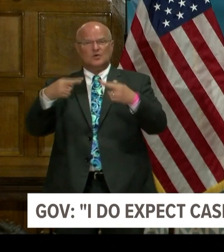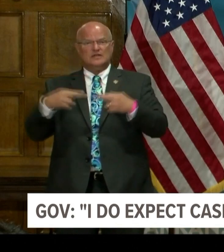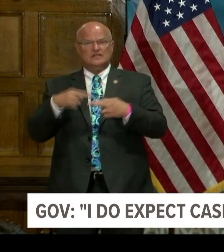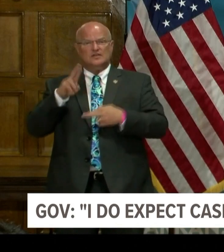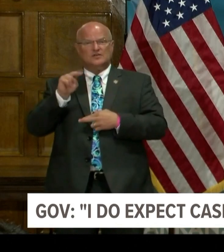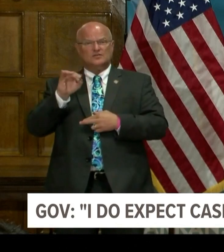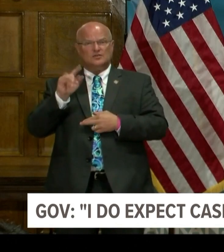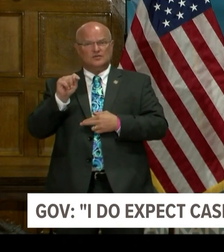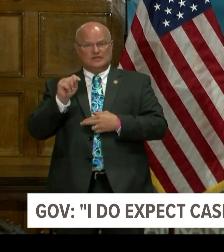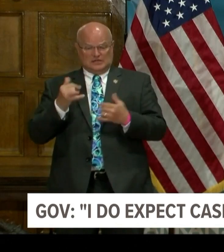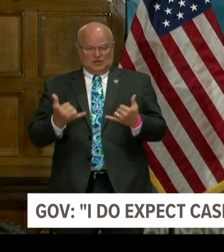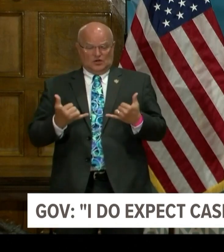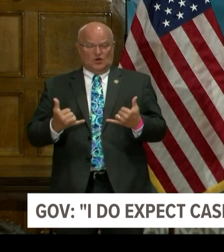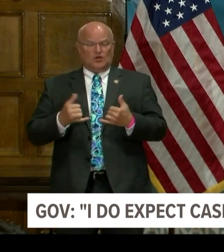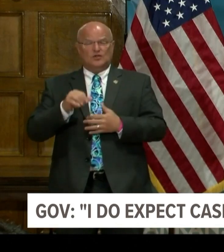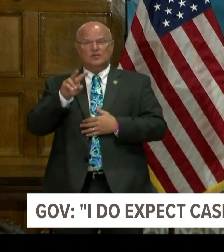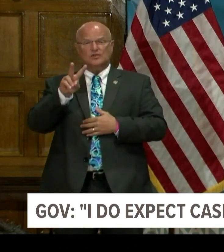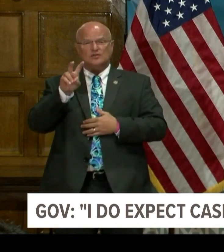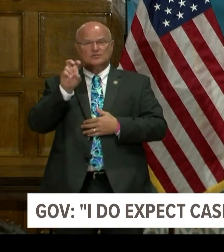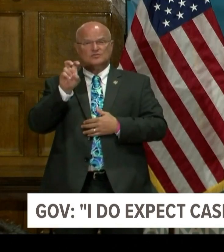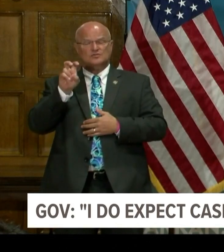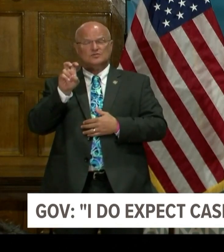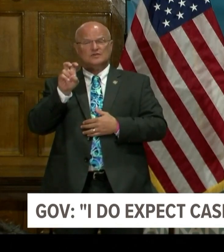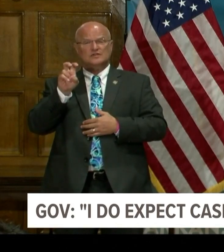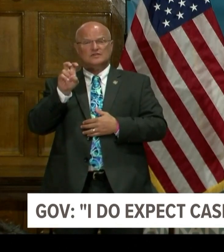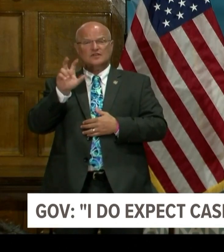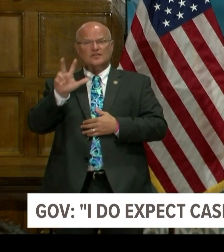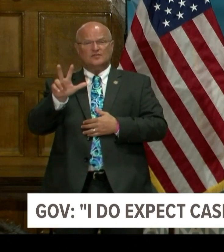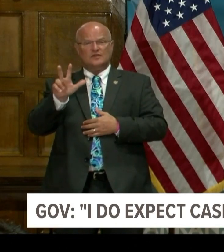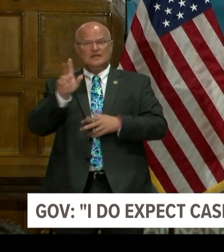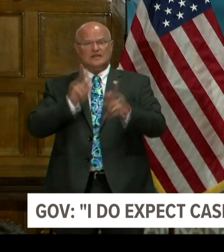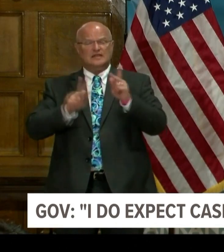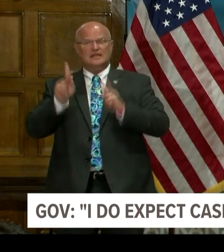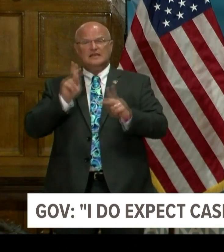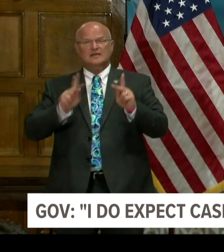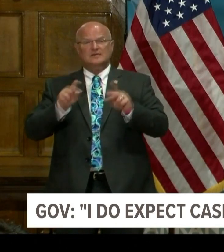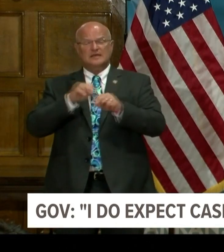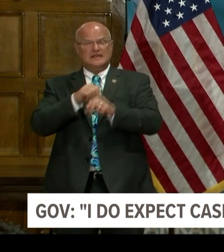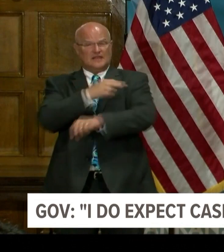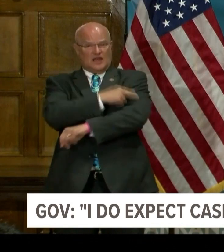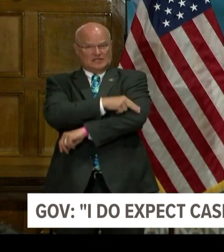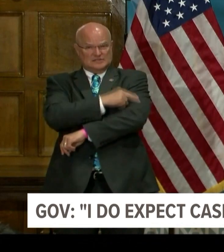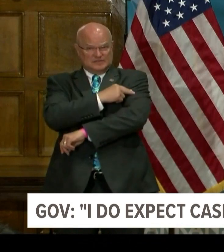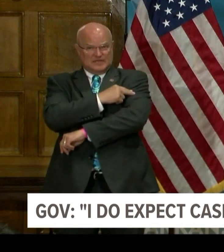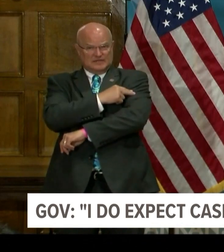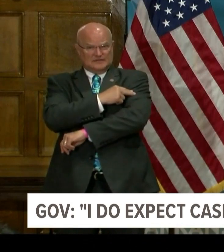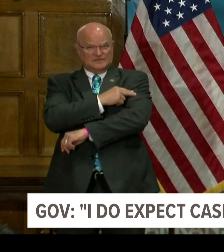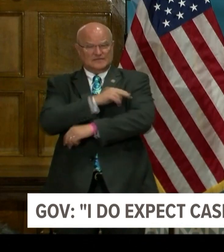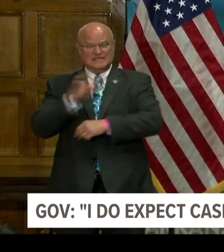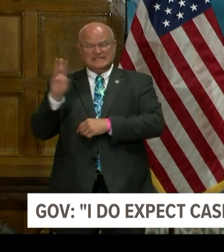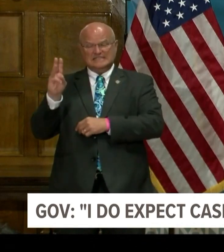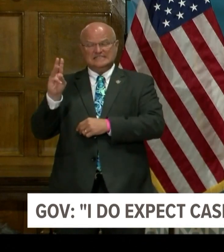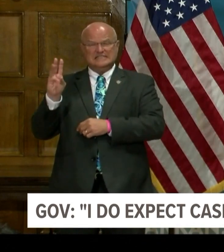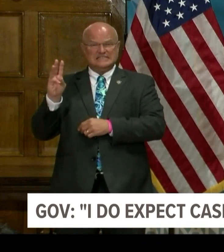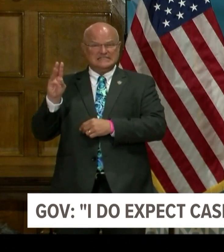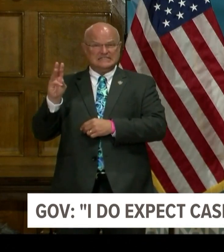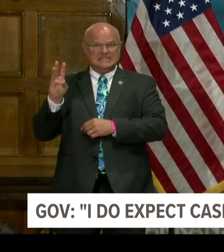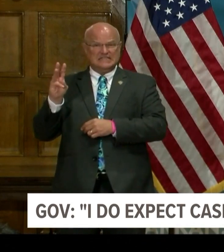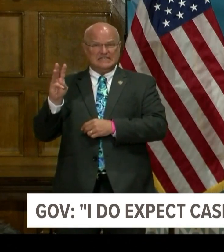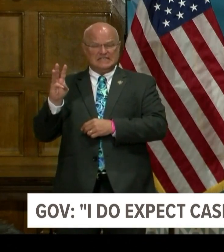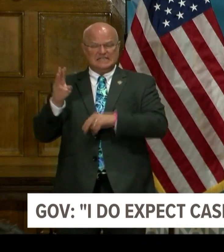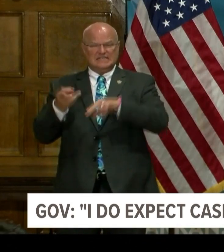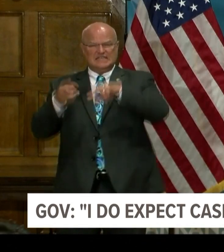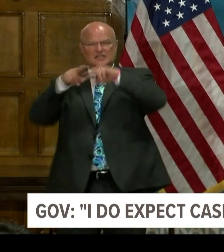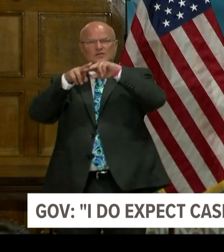Unit. Currently, there are 203 individuals hospitalized. 16 of those increased